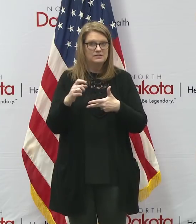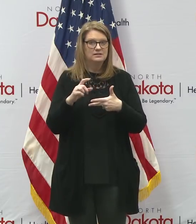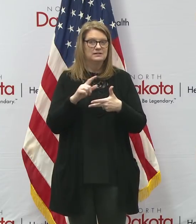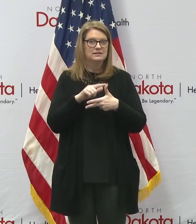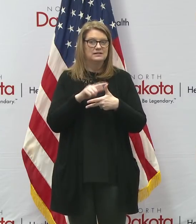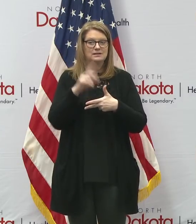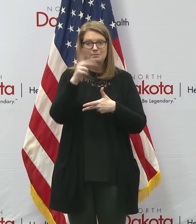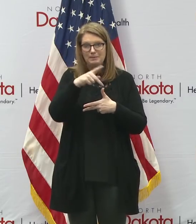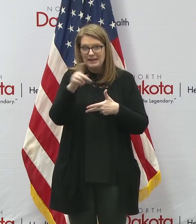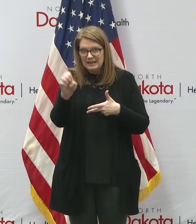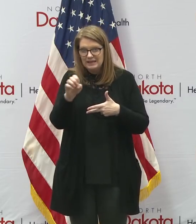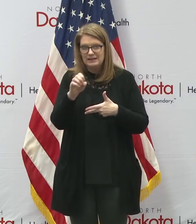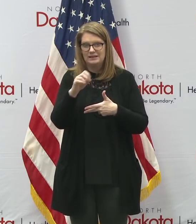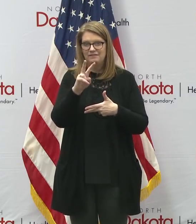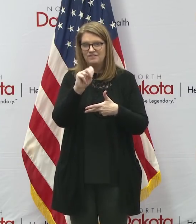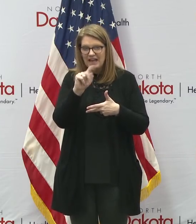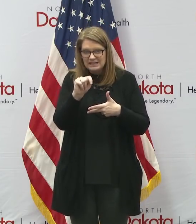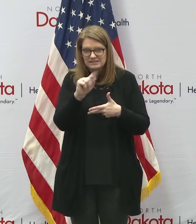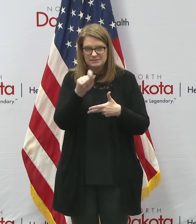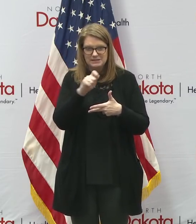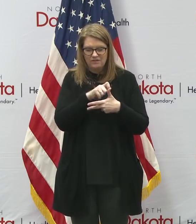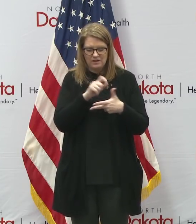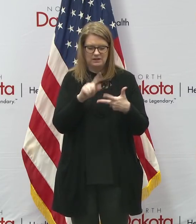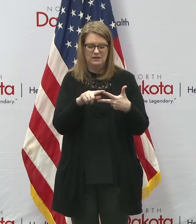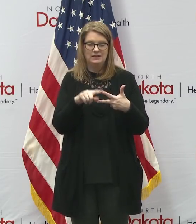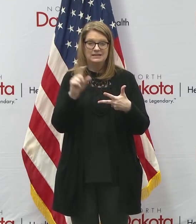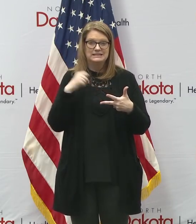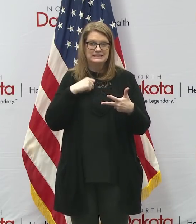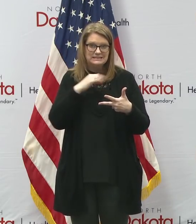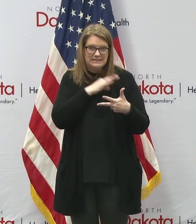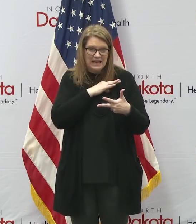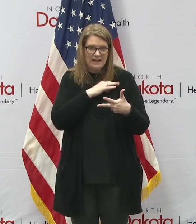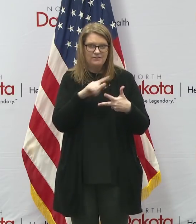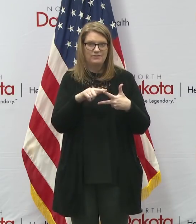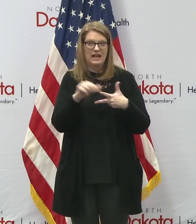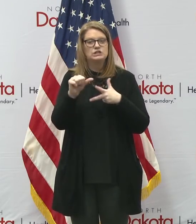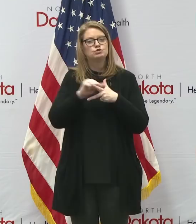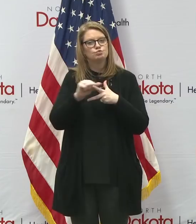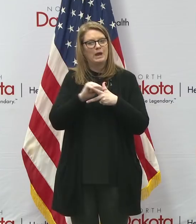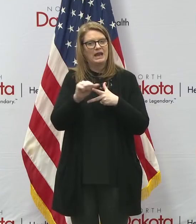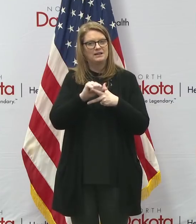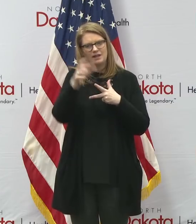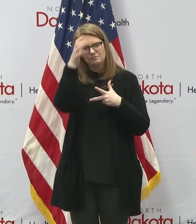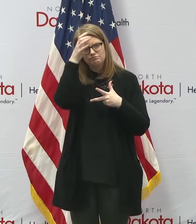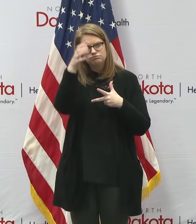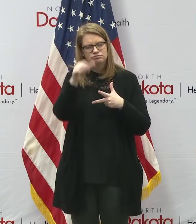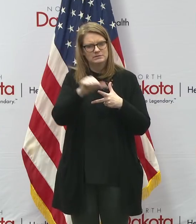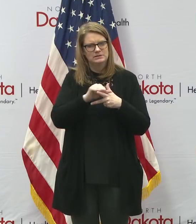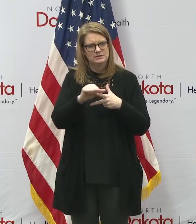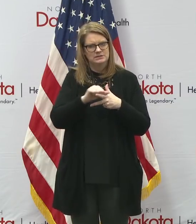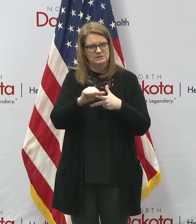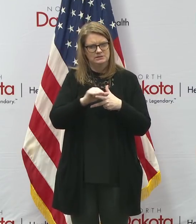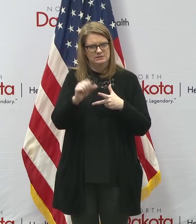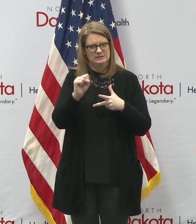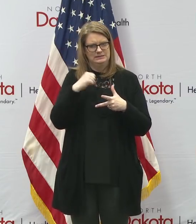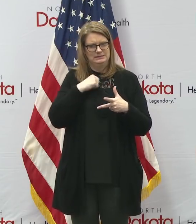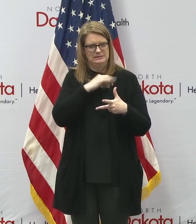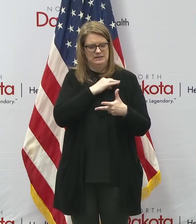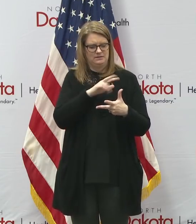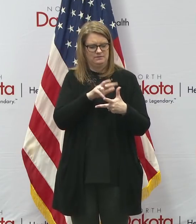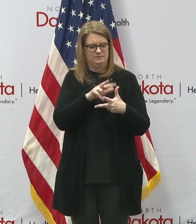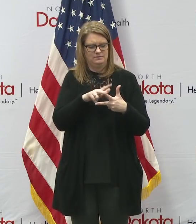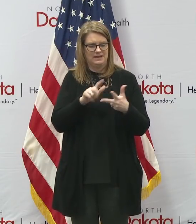means PPE and ventilators in particular, and we need staff, including trained staff. If we have enough beds, equipment, and